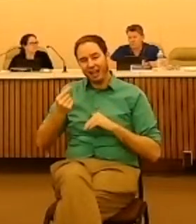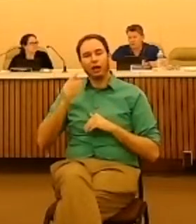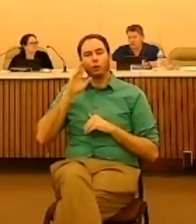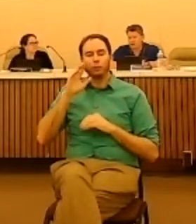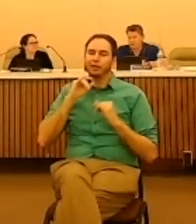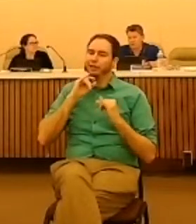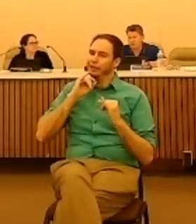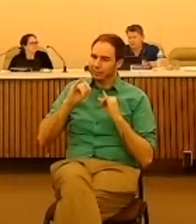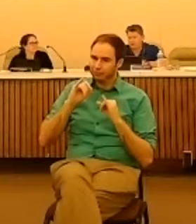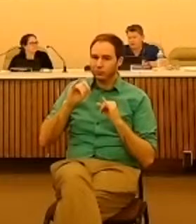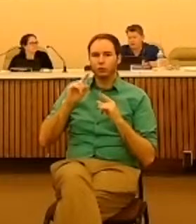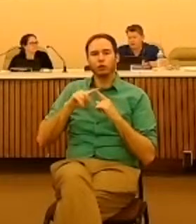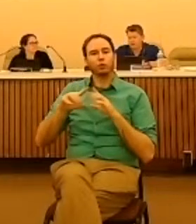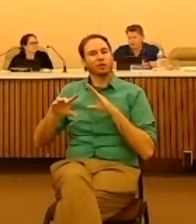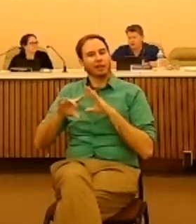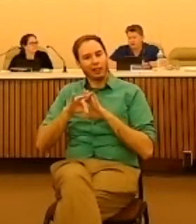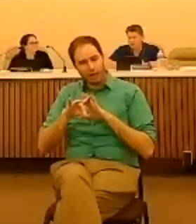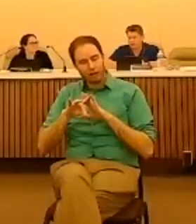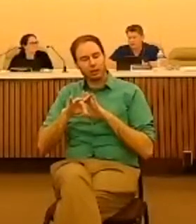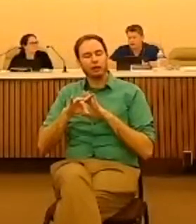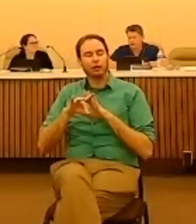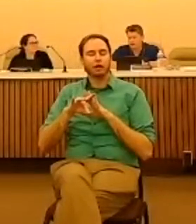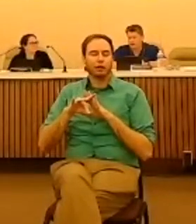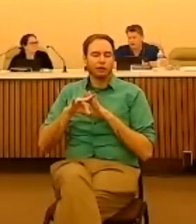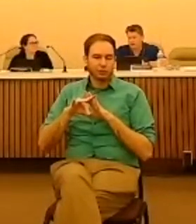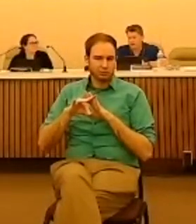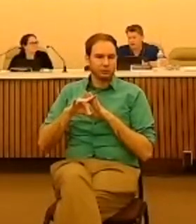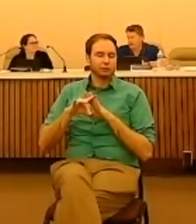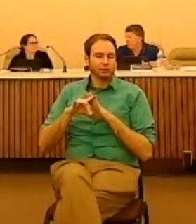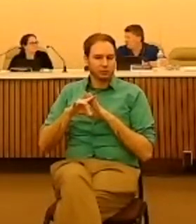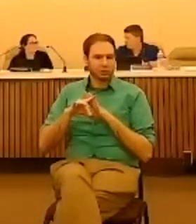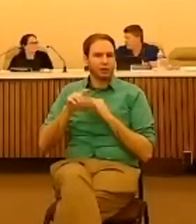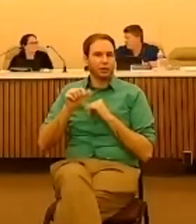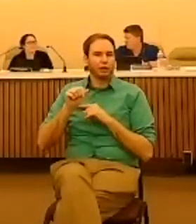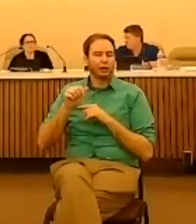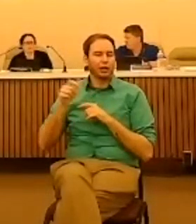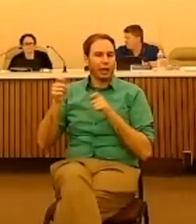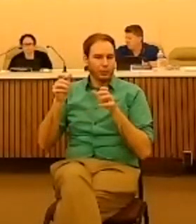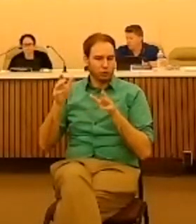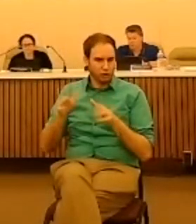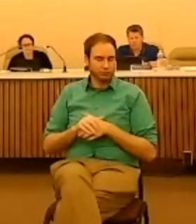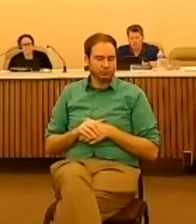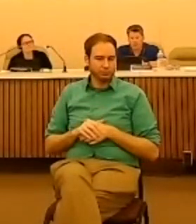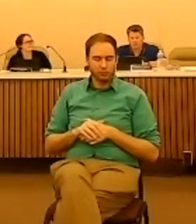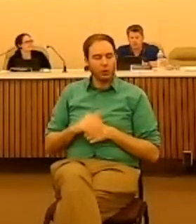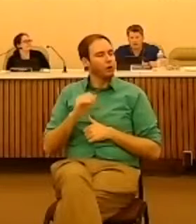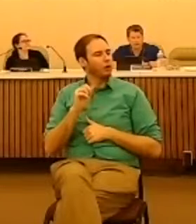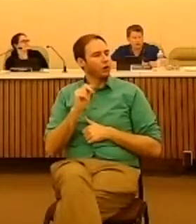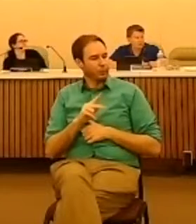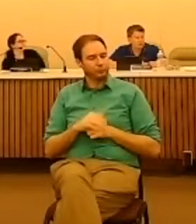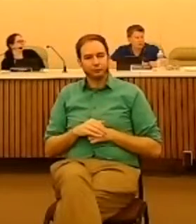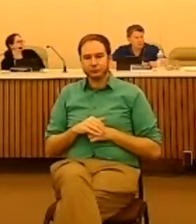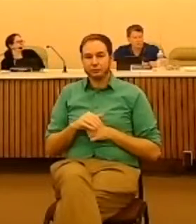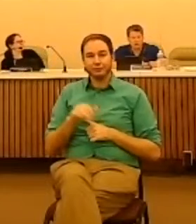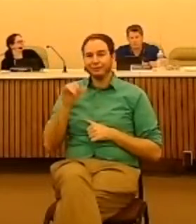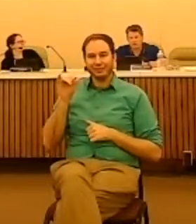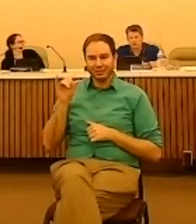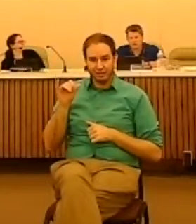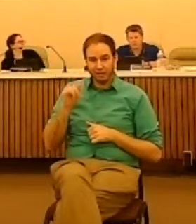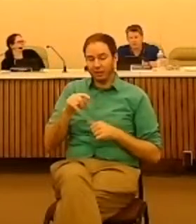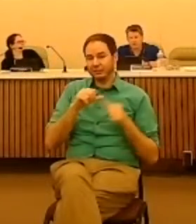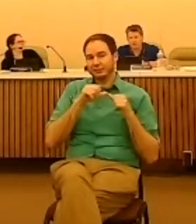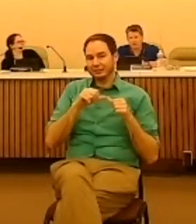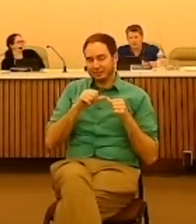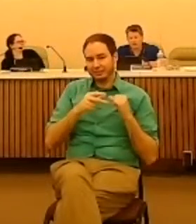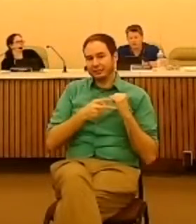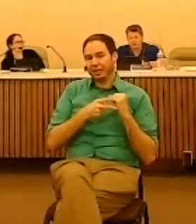interviewing and or selecting a administrator. Okay. Again, the Sustainability